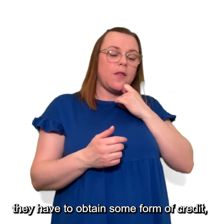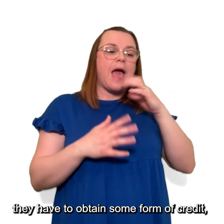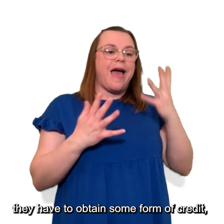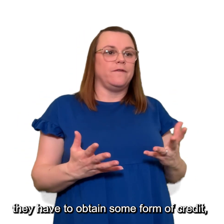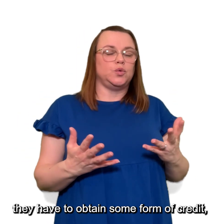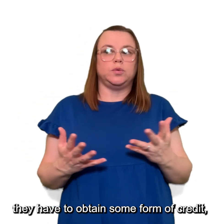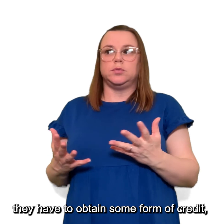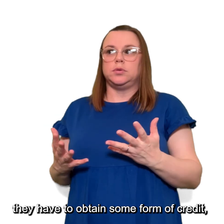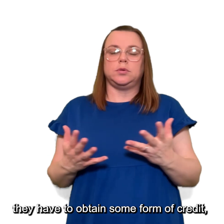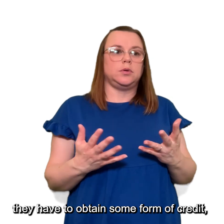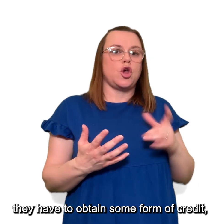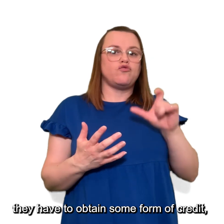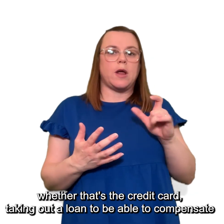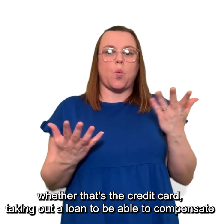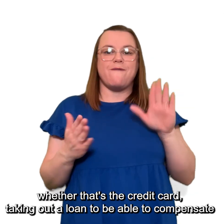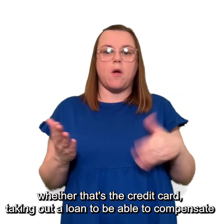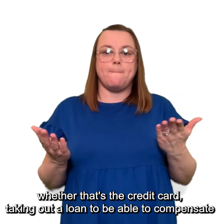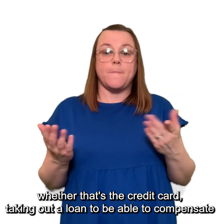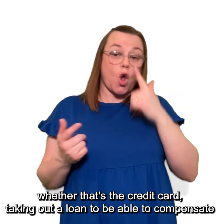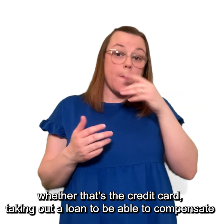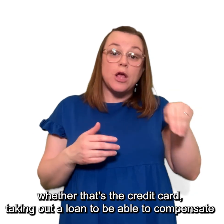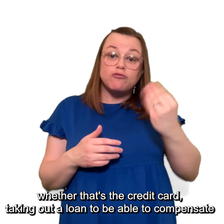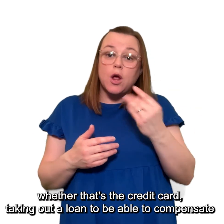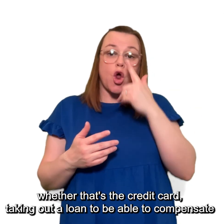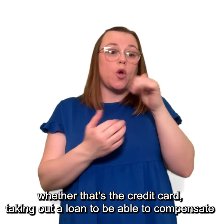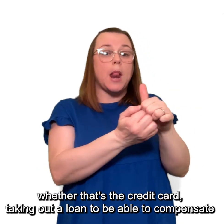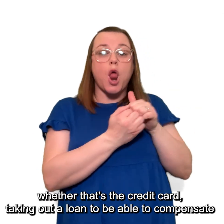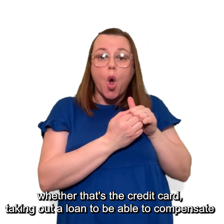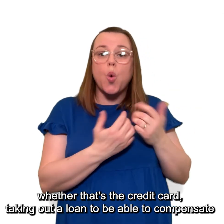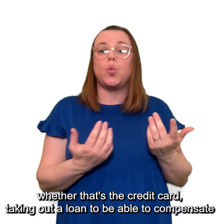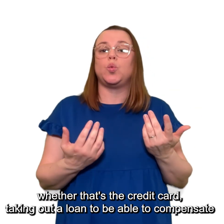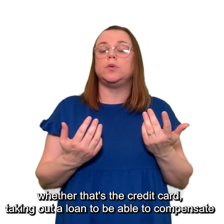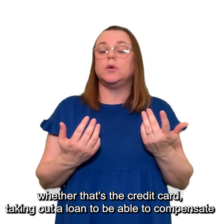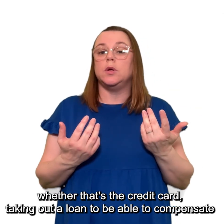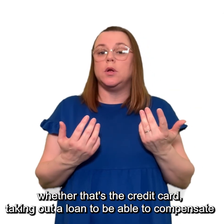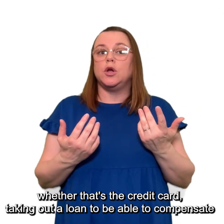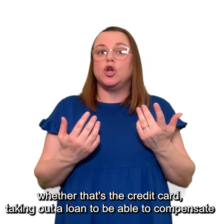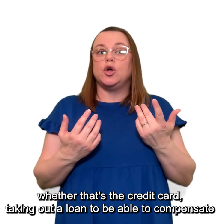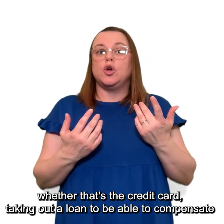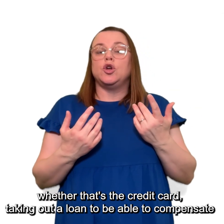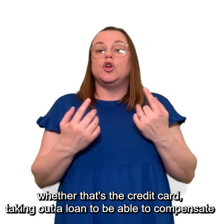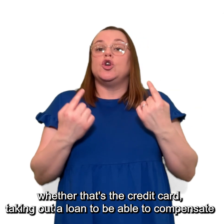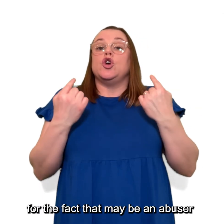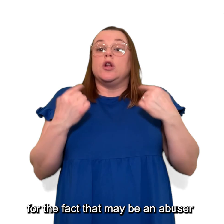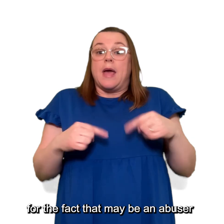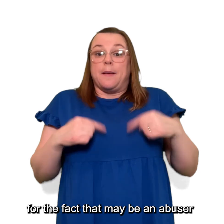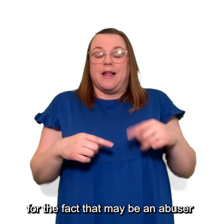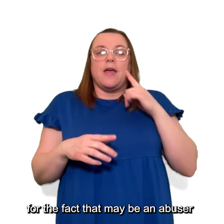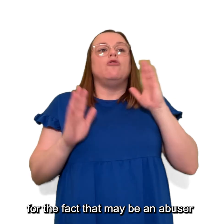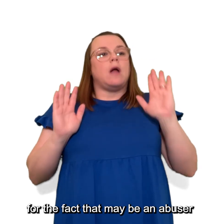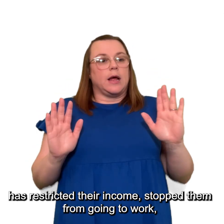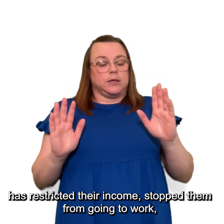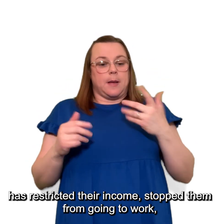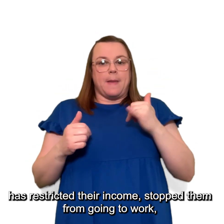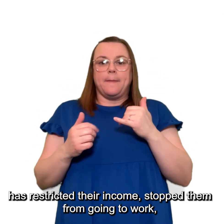they have to obtain some form of credit, whether that's a credit card, taking out a loan, to be able to compensate for the fact that maybe